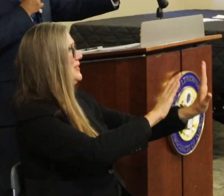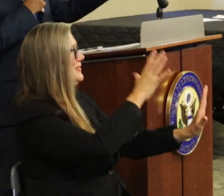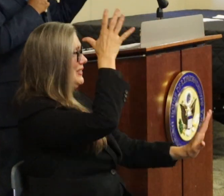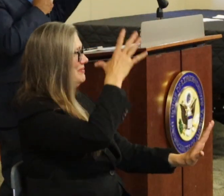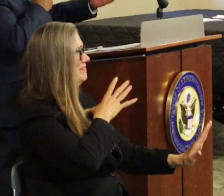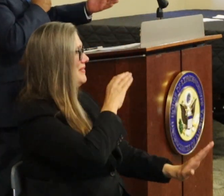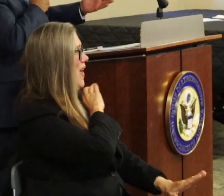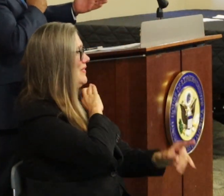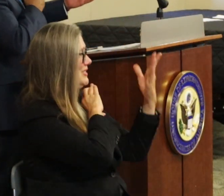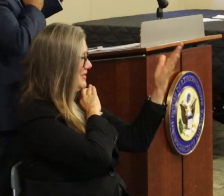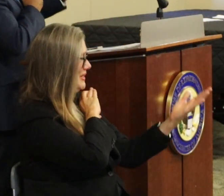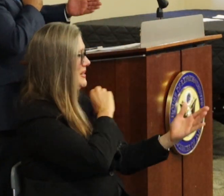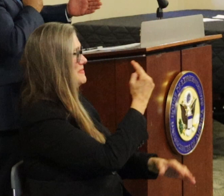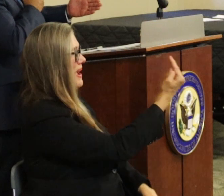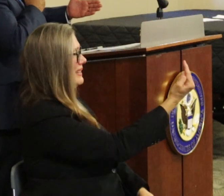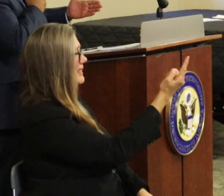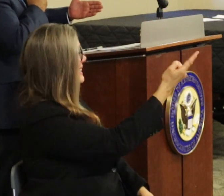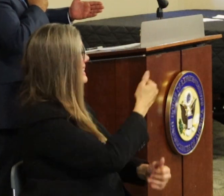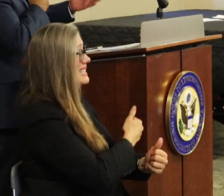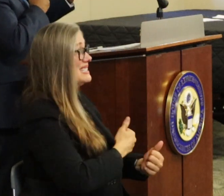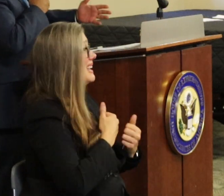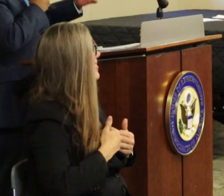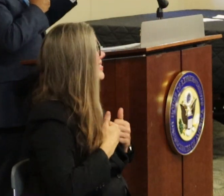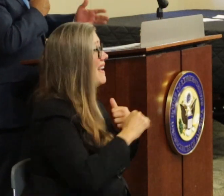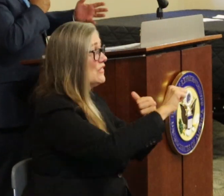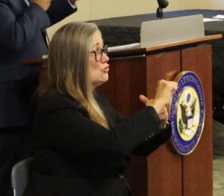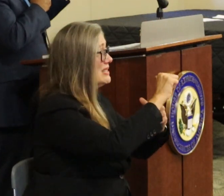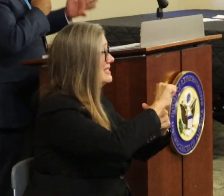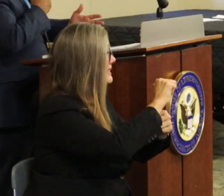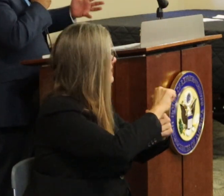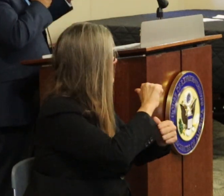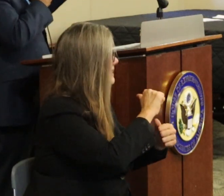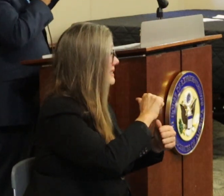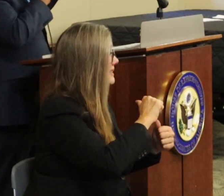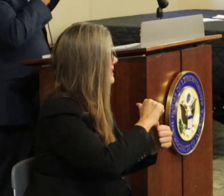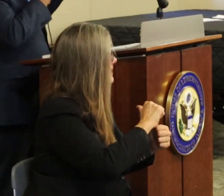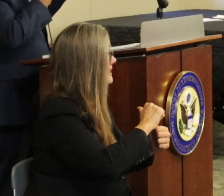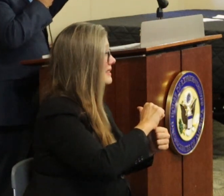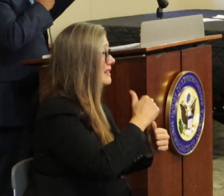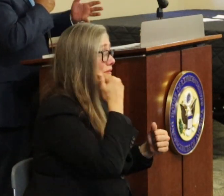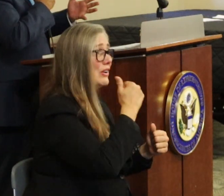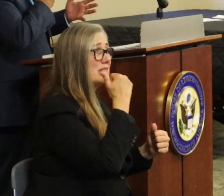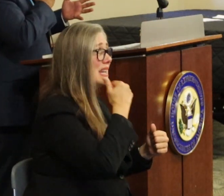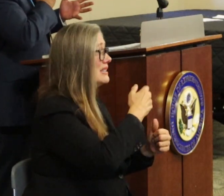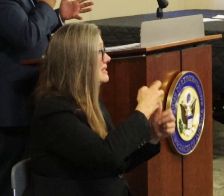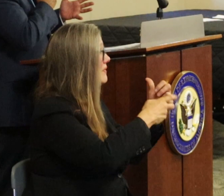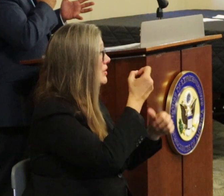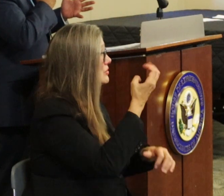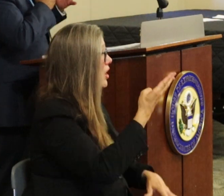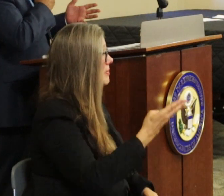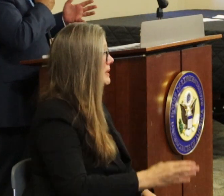back, he's putting his life on the line, working in this very risky, difficult